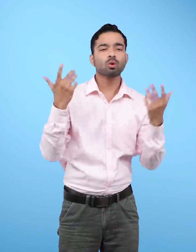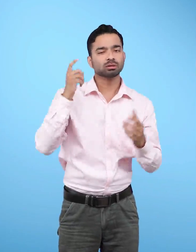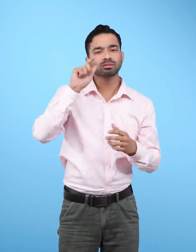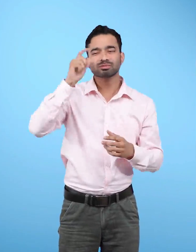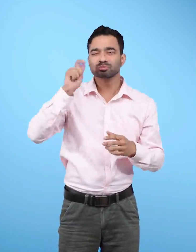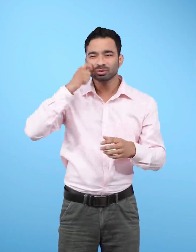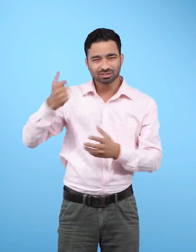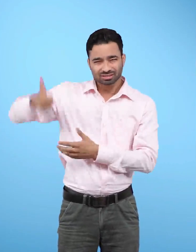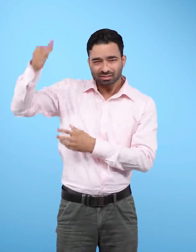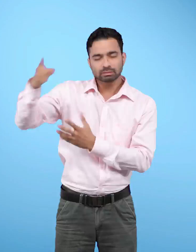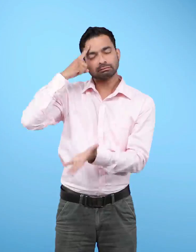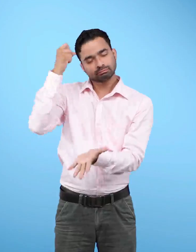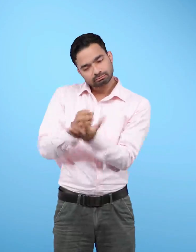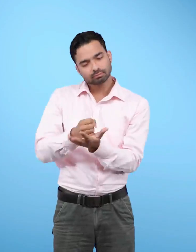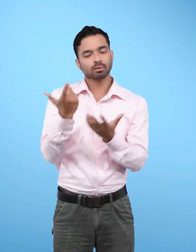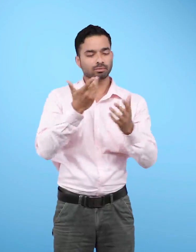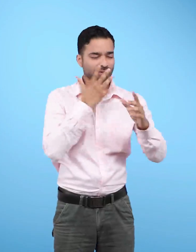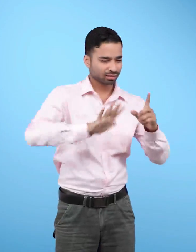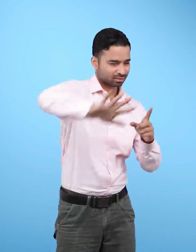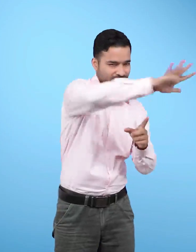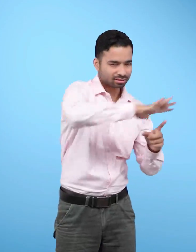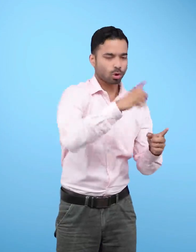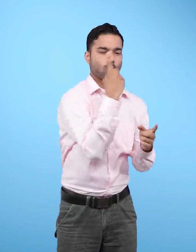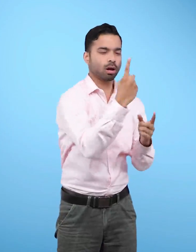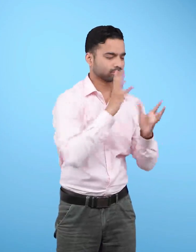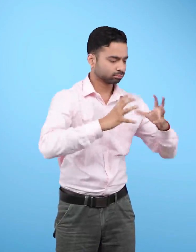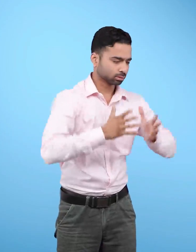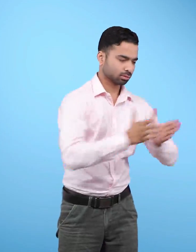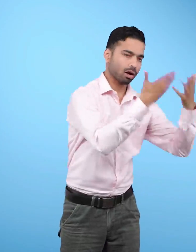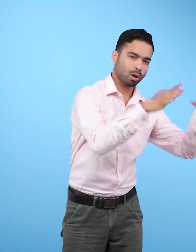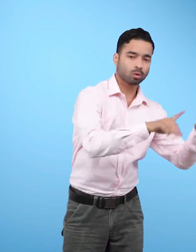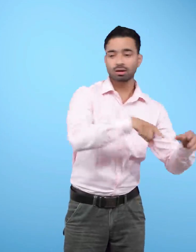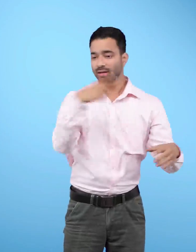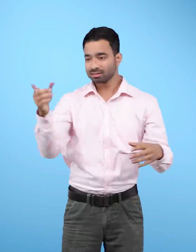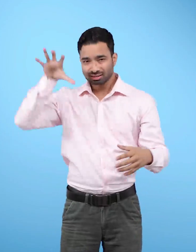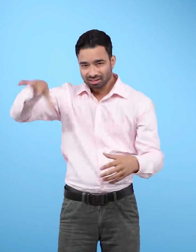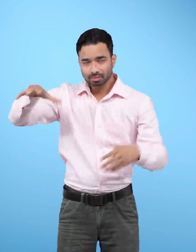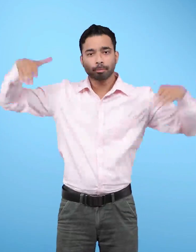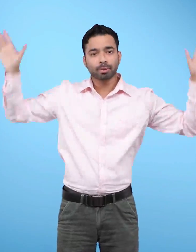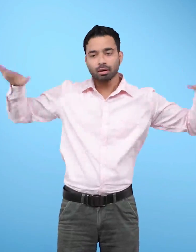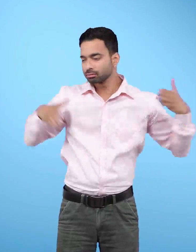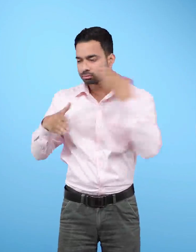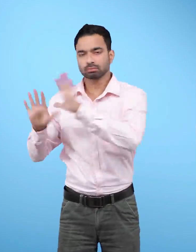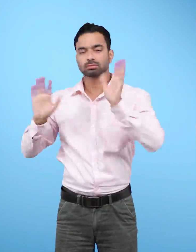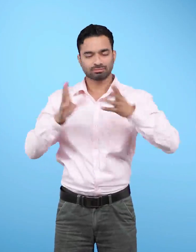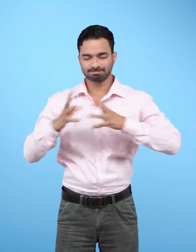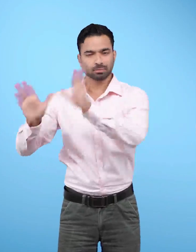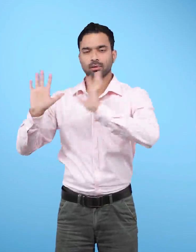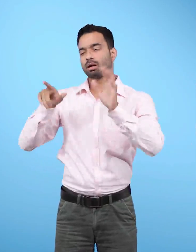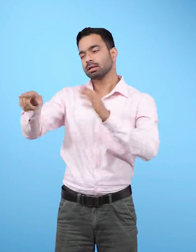The panchayat wants motorboats in only one lake. The other lake will be saved for the